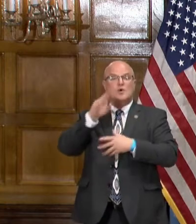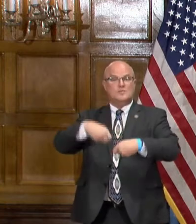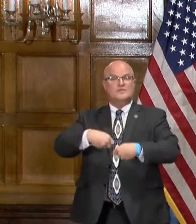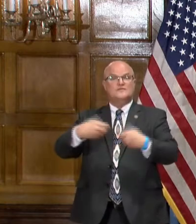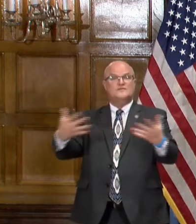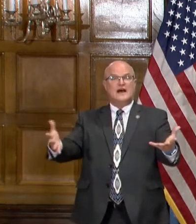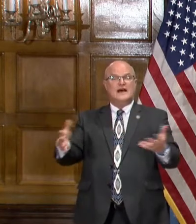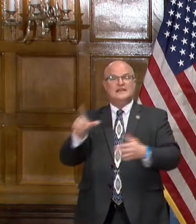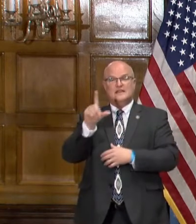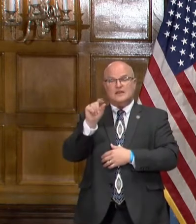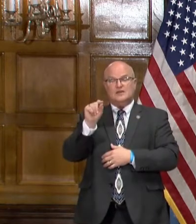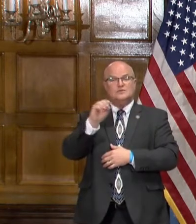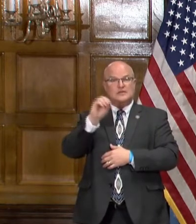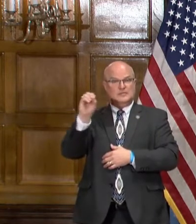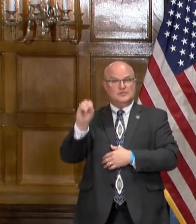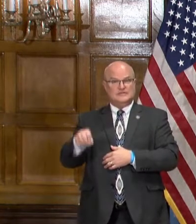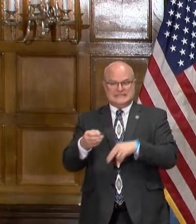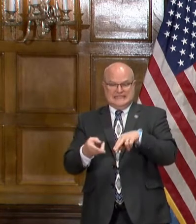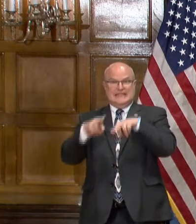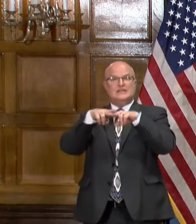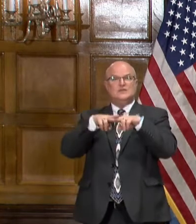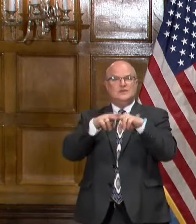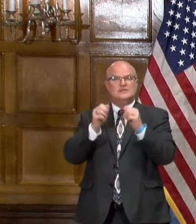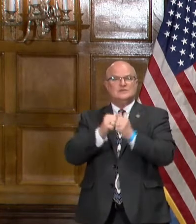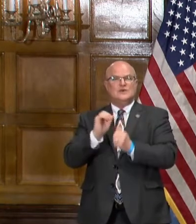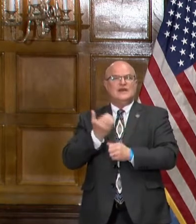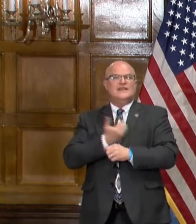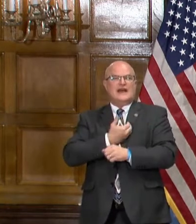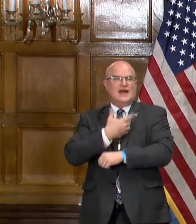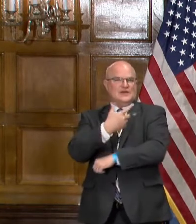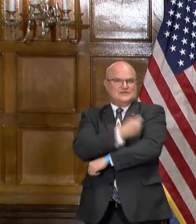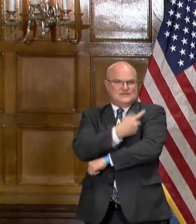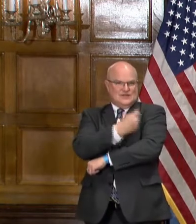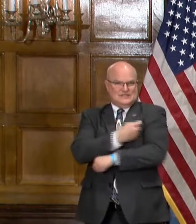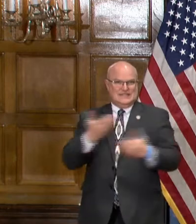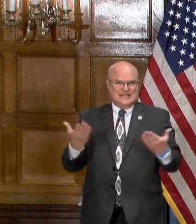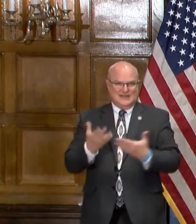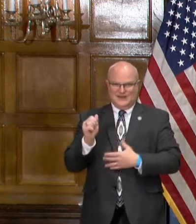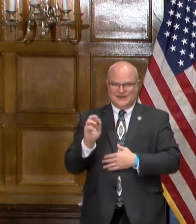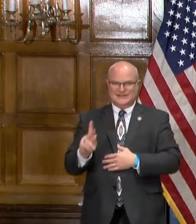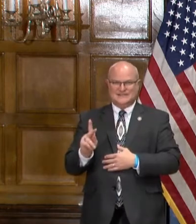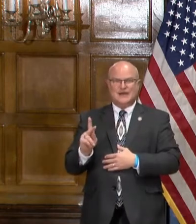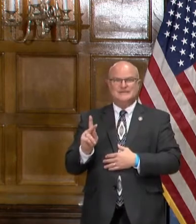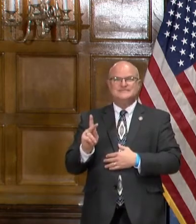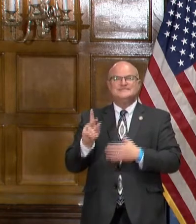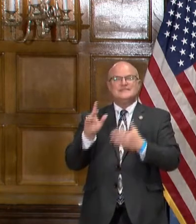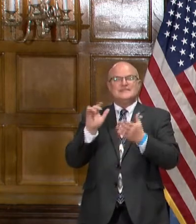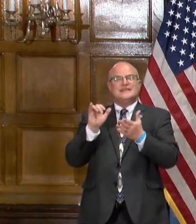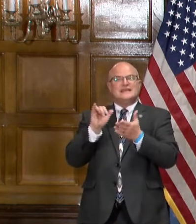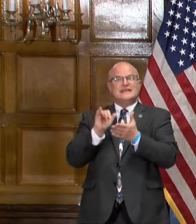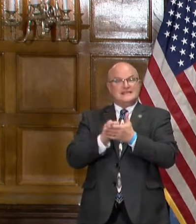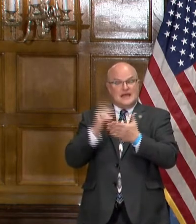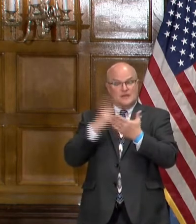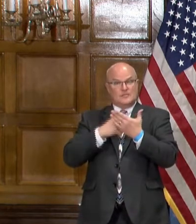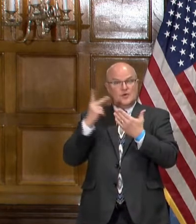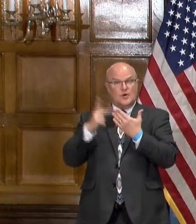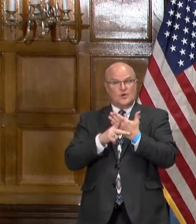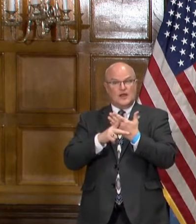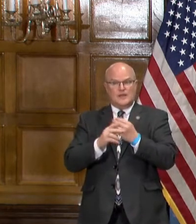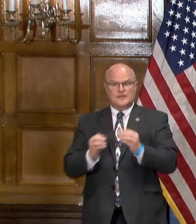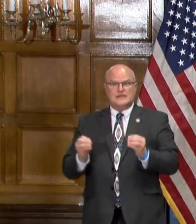providing a 20% increase in our available doses here in Arkansas. That program is over